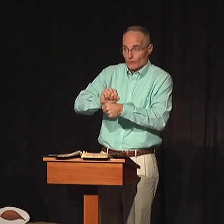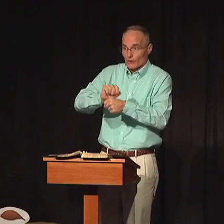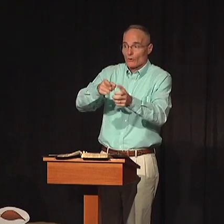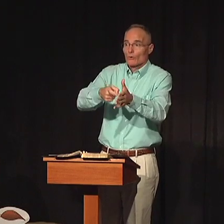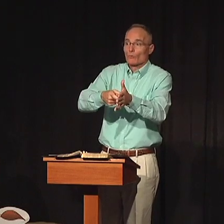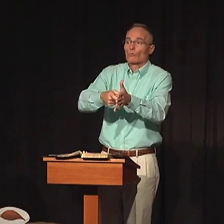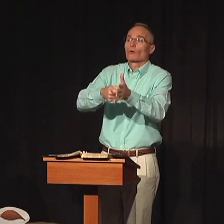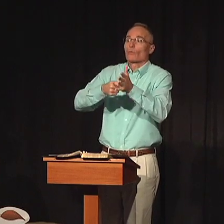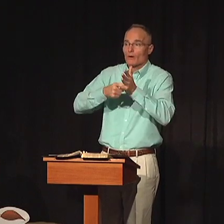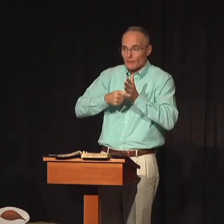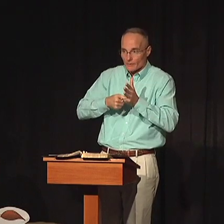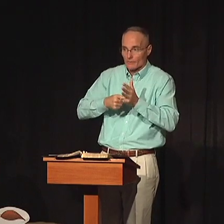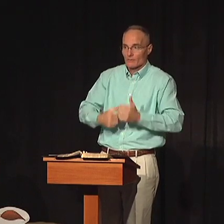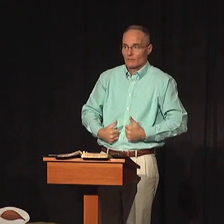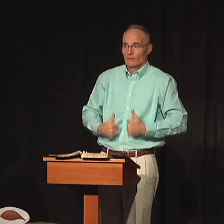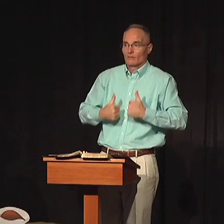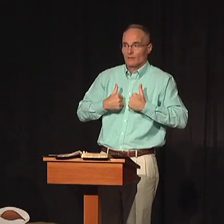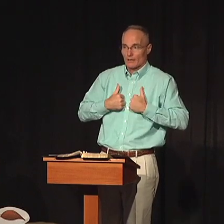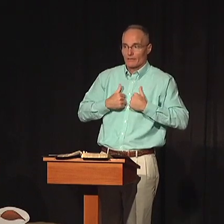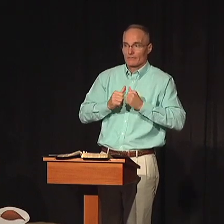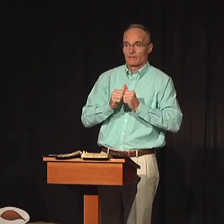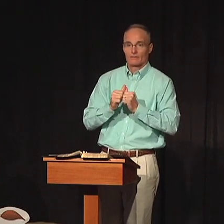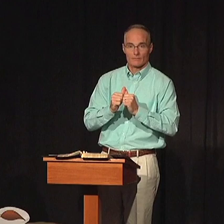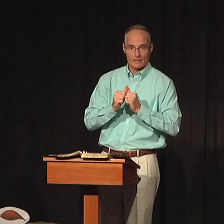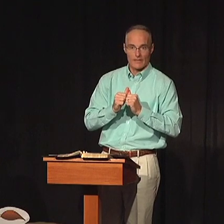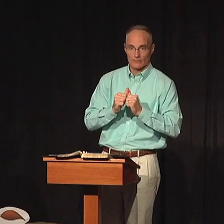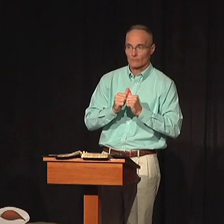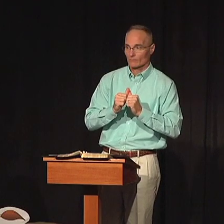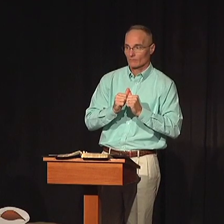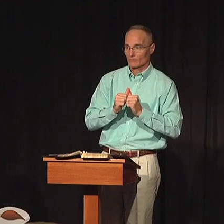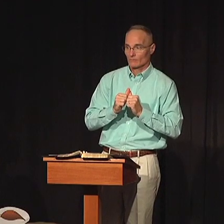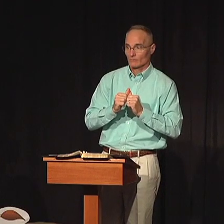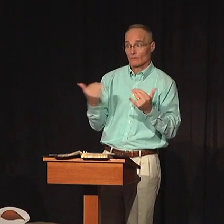His work requires life together.